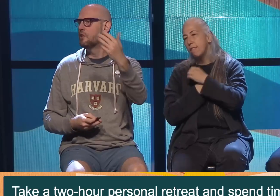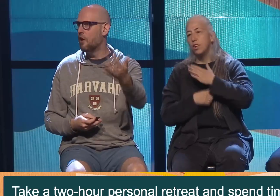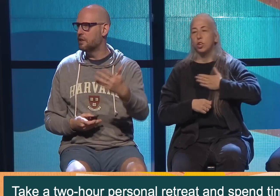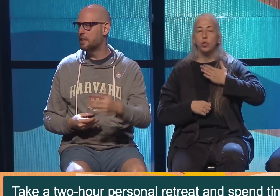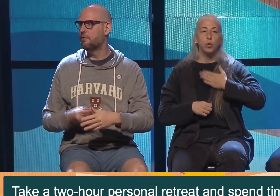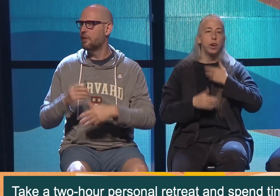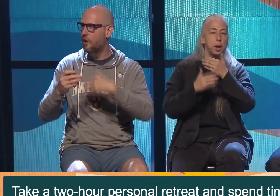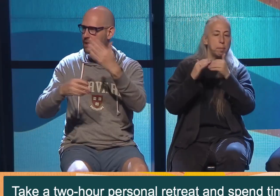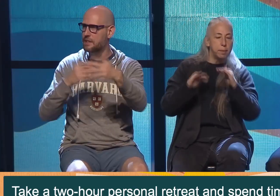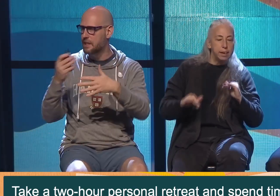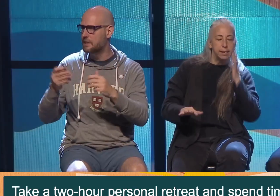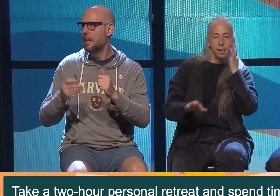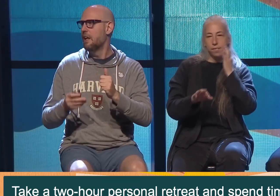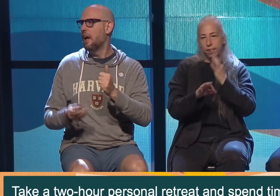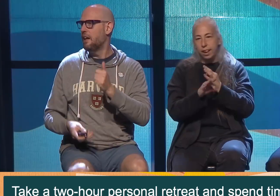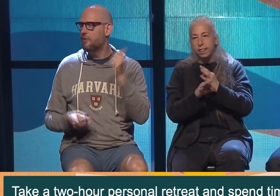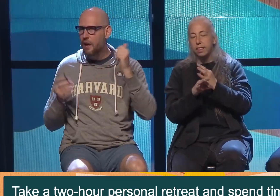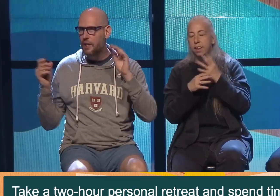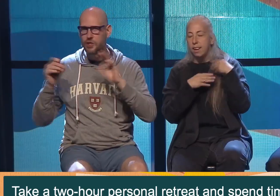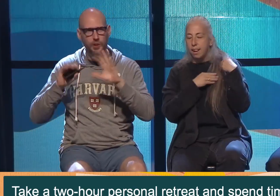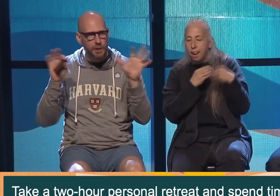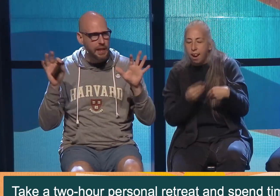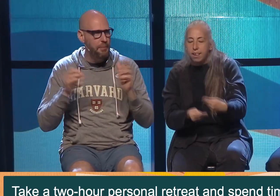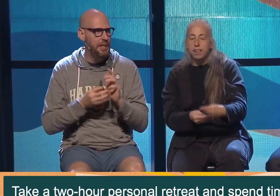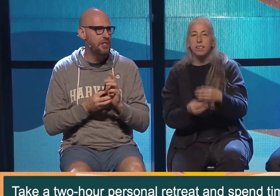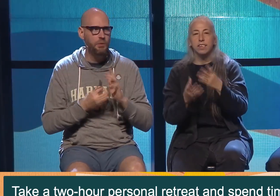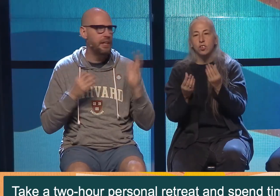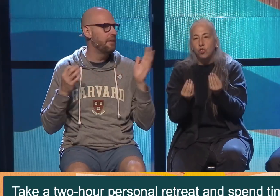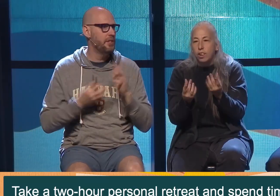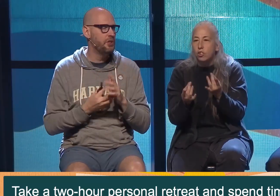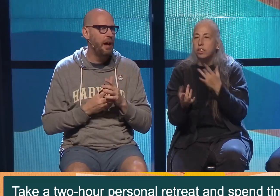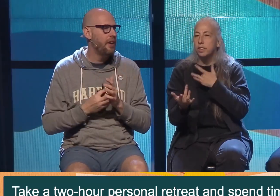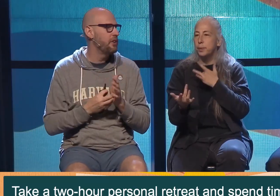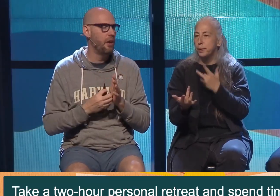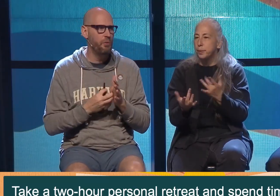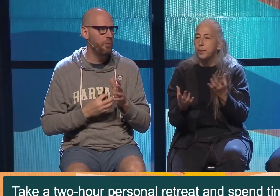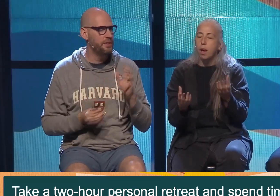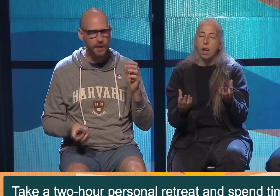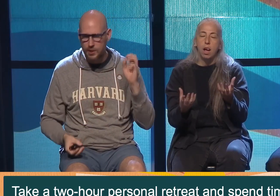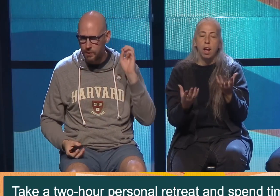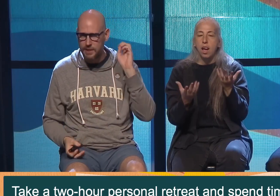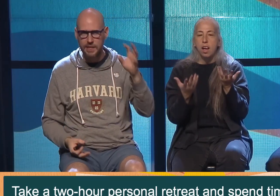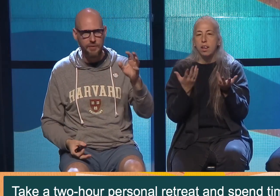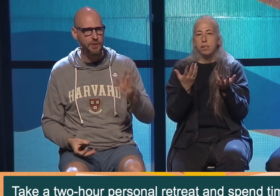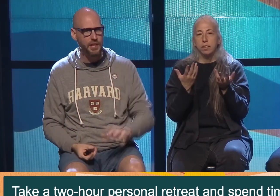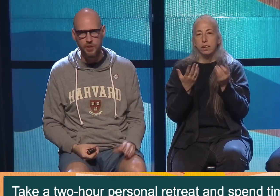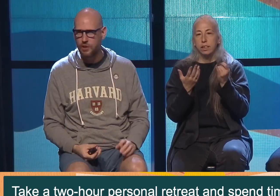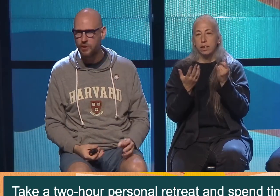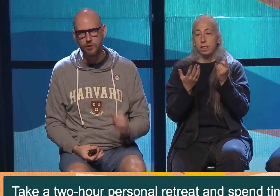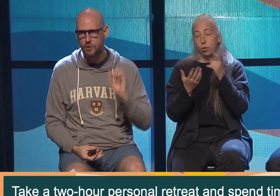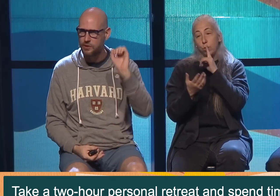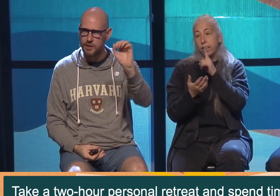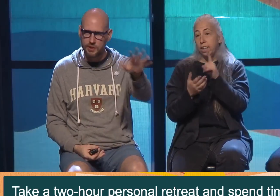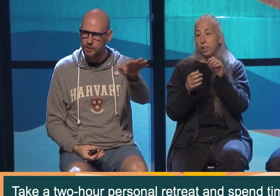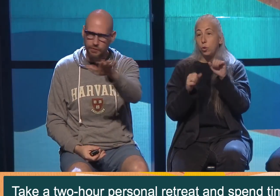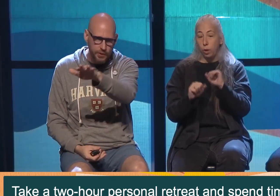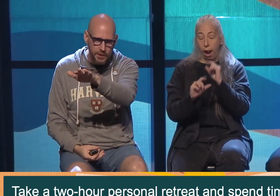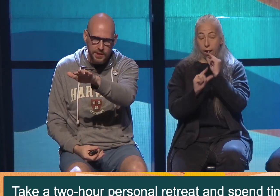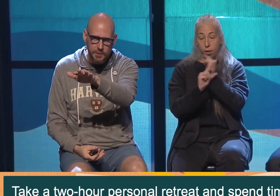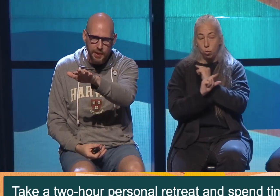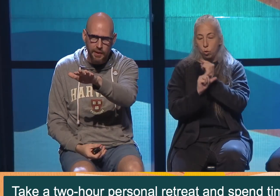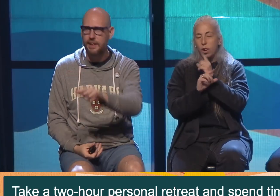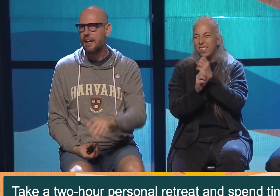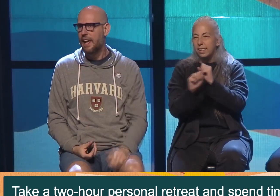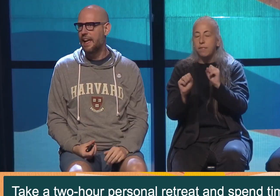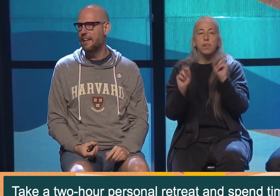gentleness, long-suffering, all these things. If you're not sure what that means and you want to give it a try, or you're not where it's found, it's one of the safer things you can Google. Just Google fruits